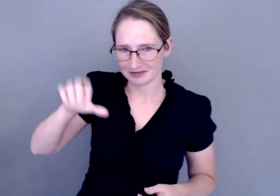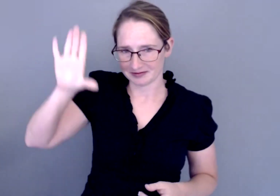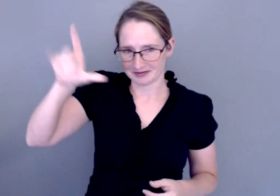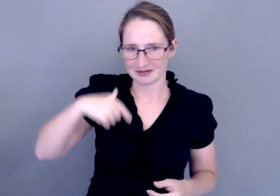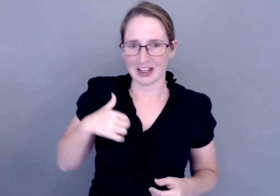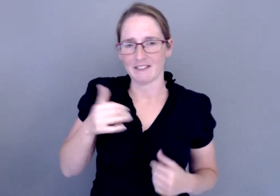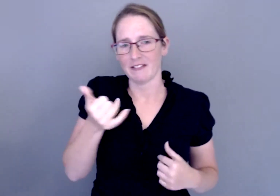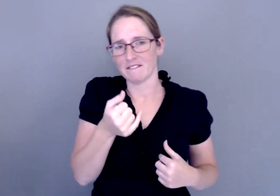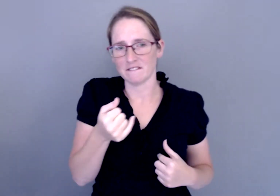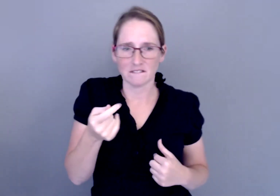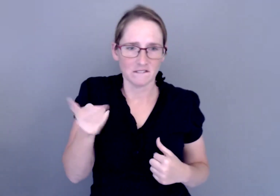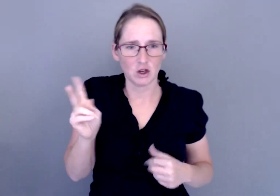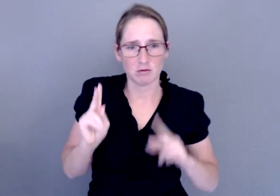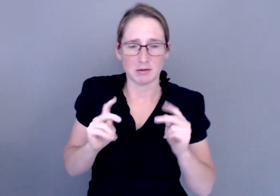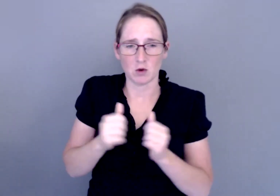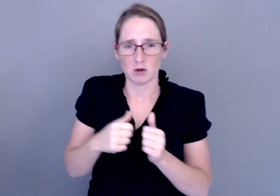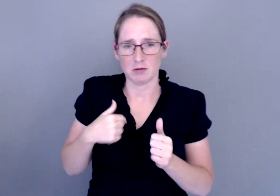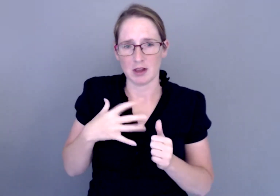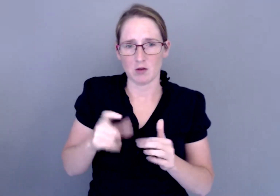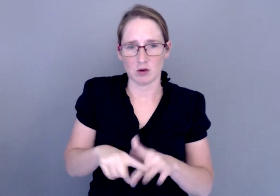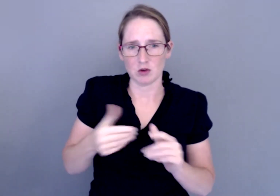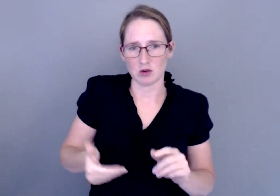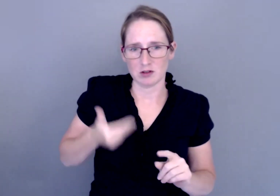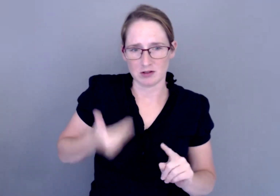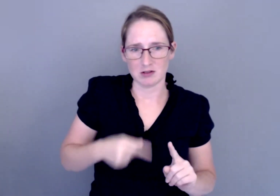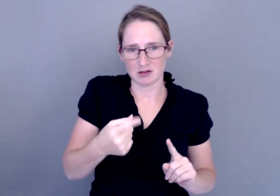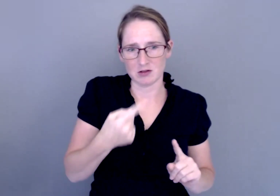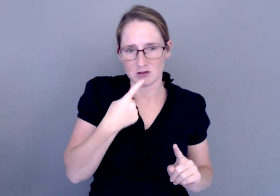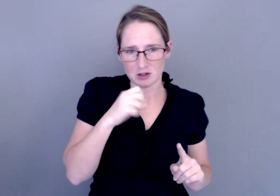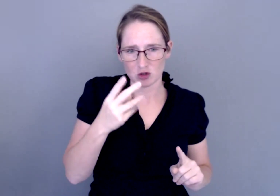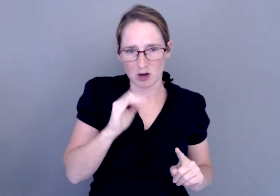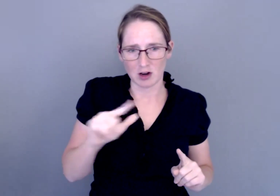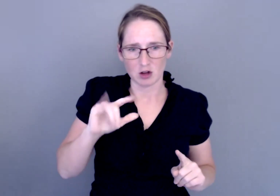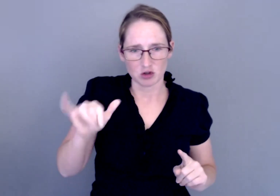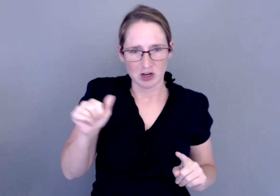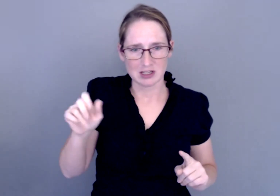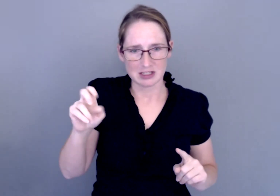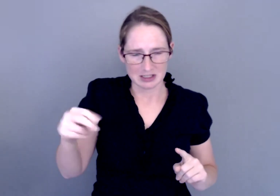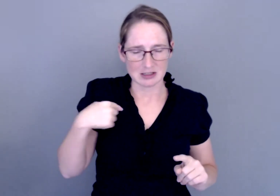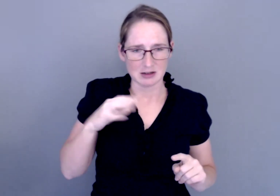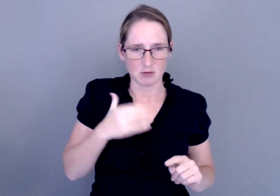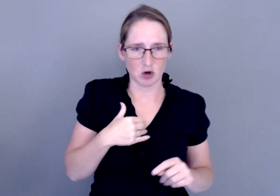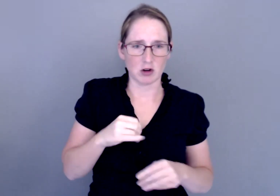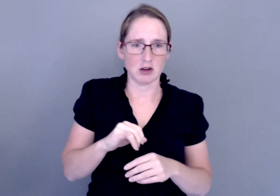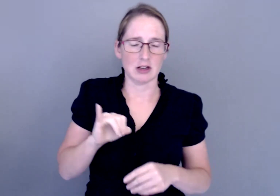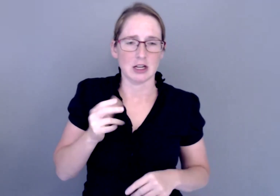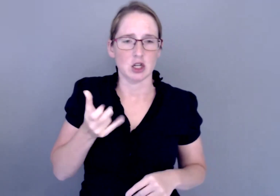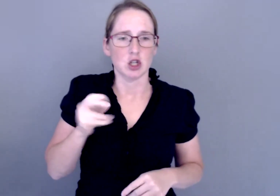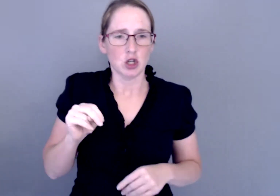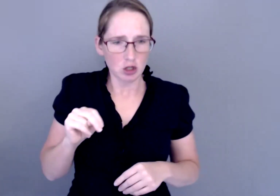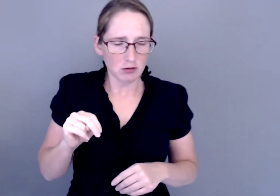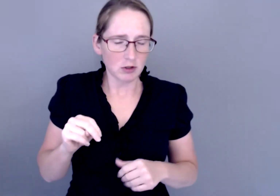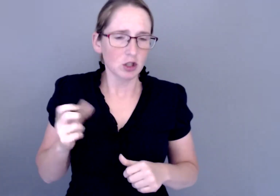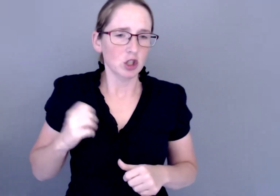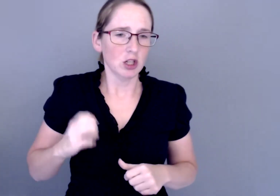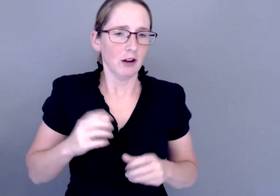couple people with me. So I will introduce myself, as you said, Sherelle Jackson. I am our interim Chief Service Delivery Officer.